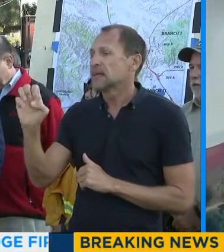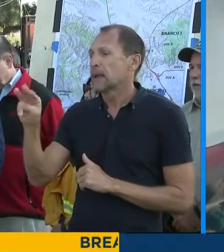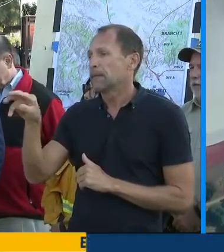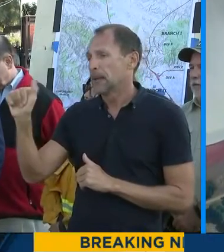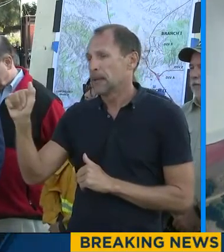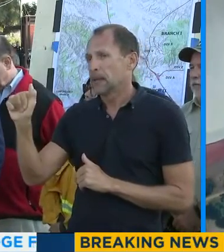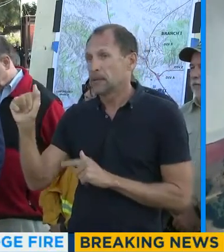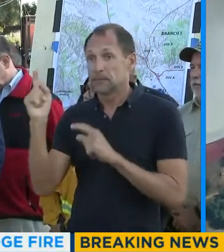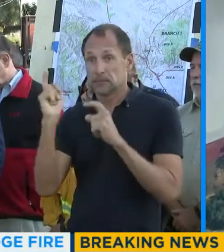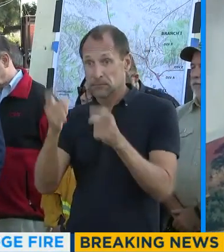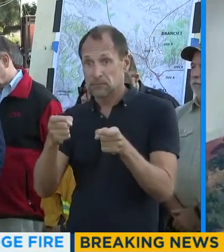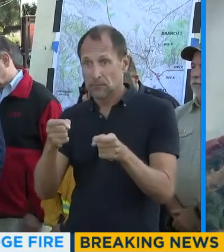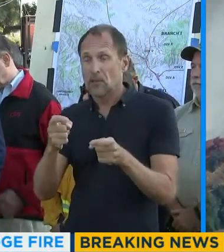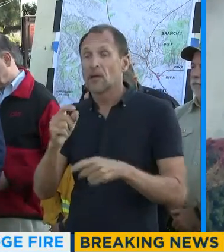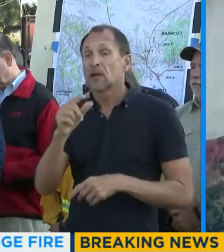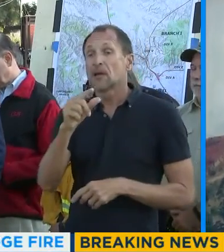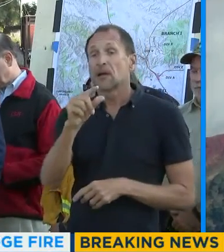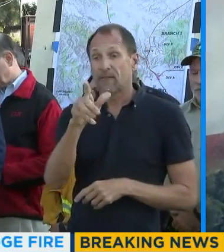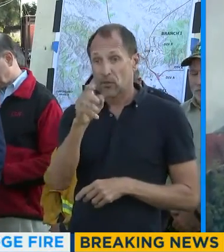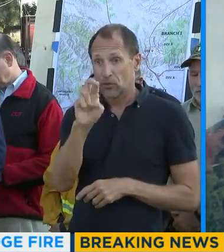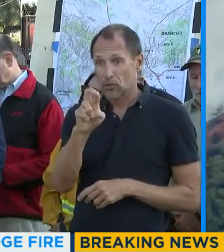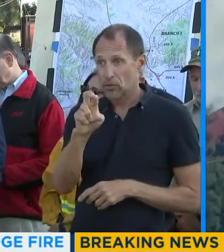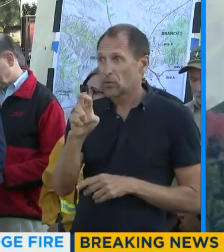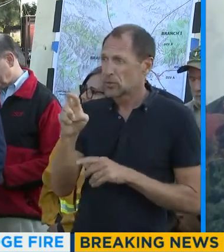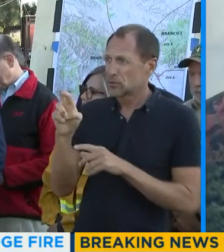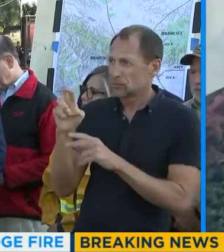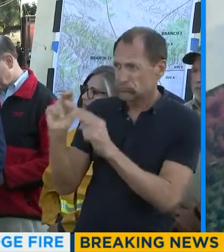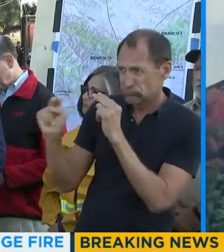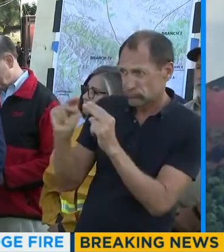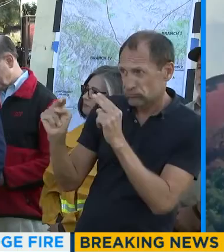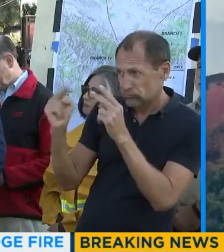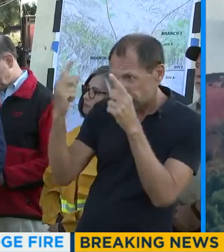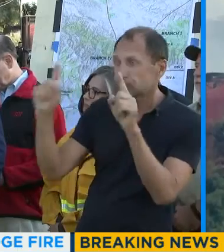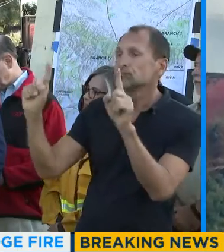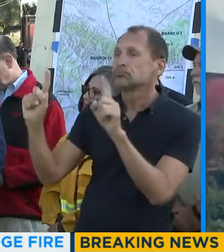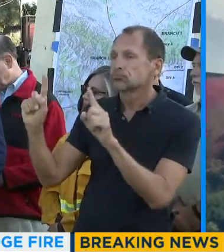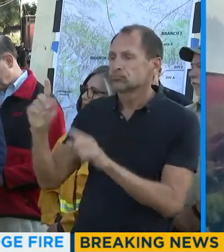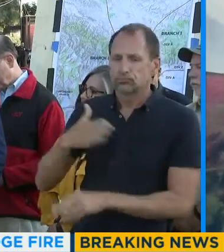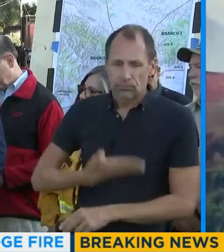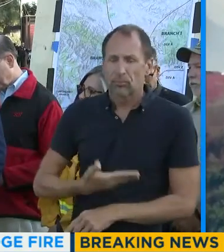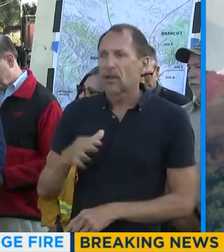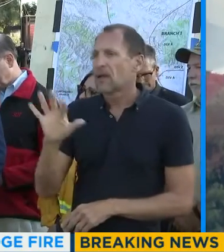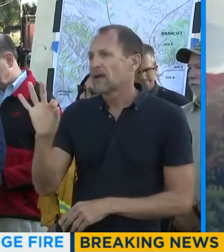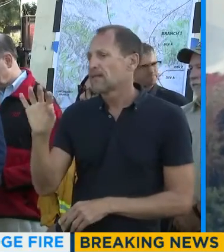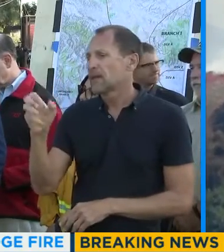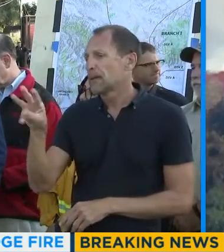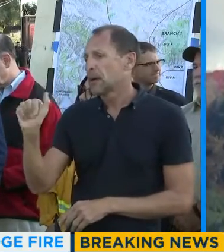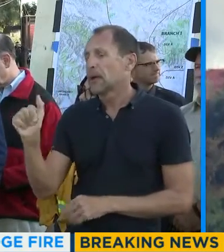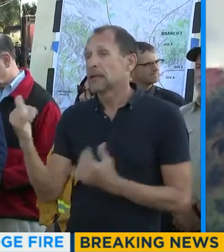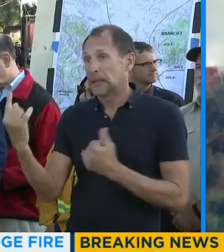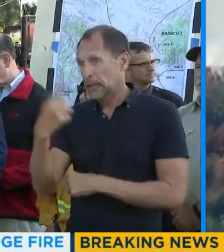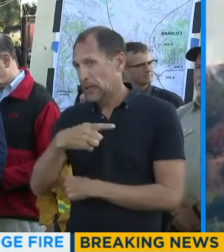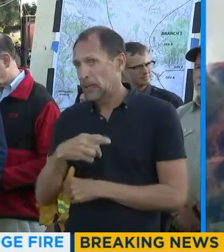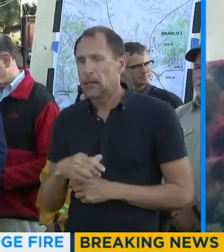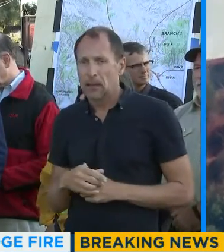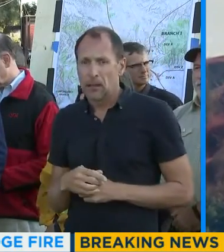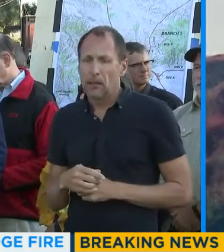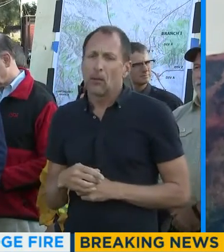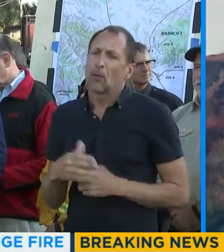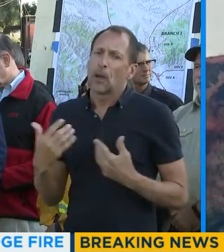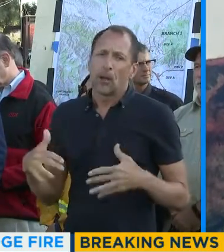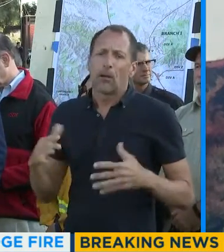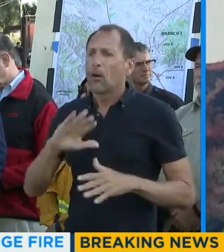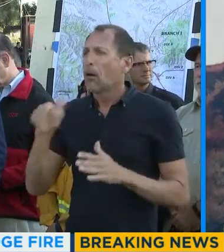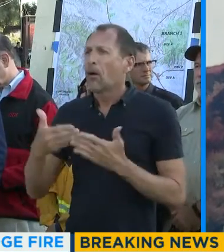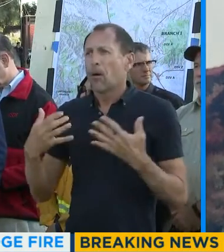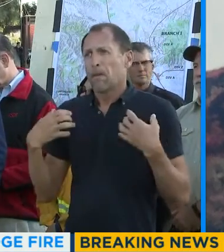grants that the governor was able to obtain from FEMA earlier this morning. So we just want to all the brave first responders